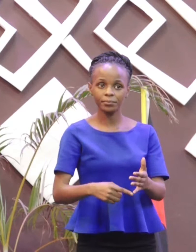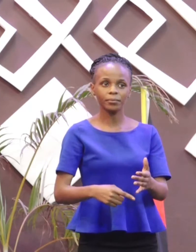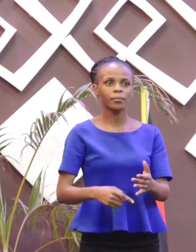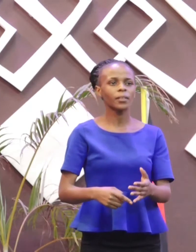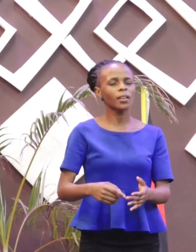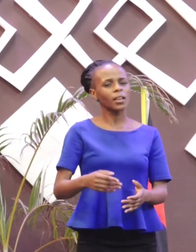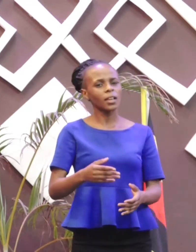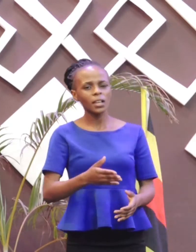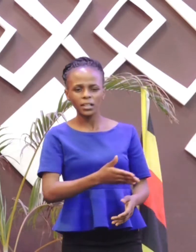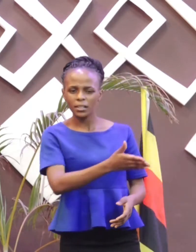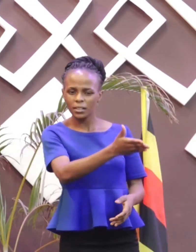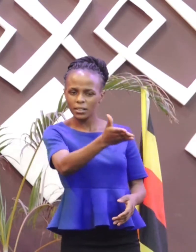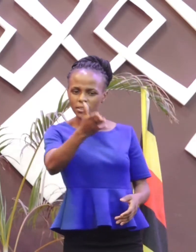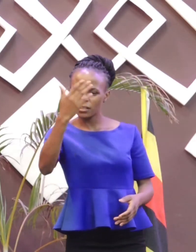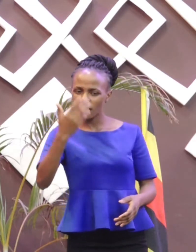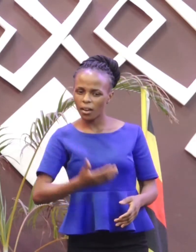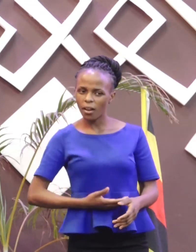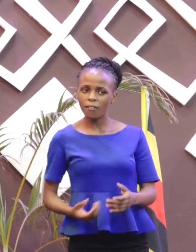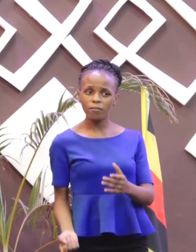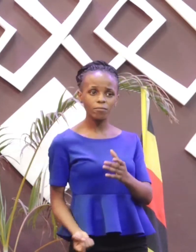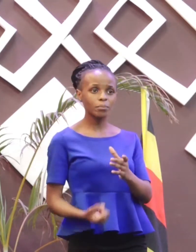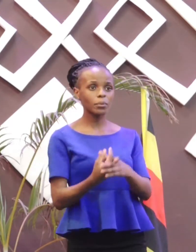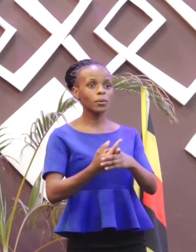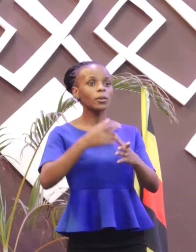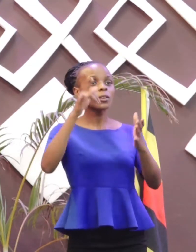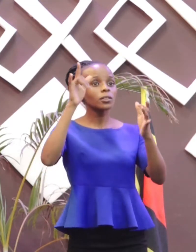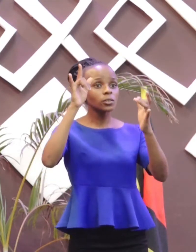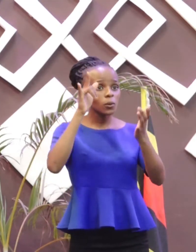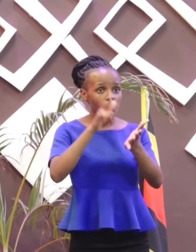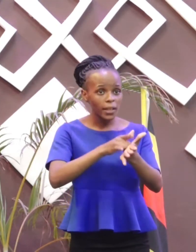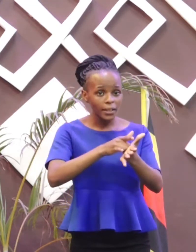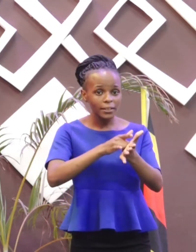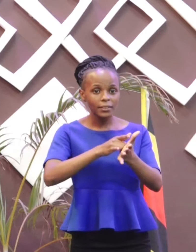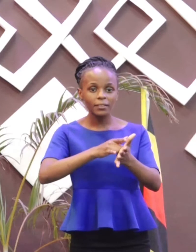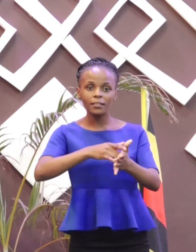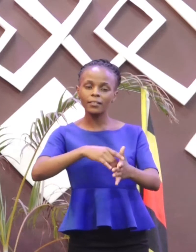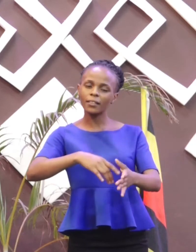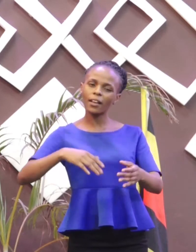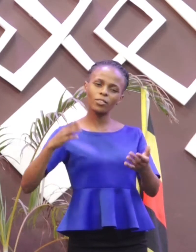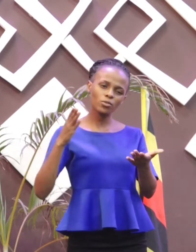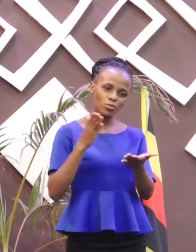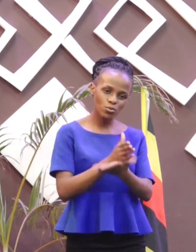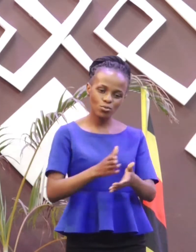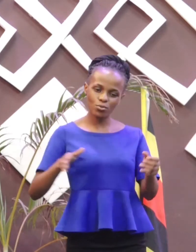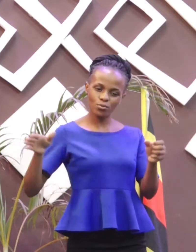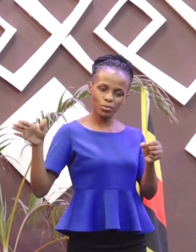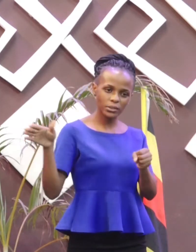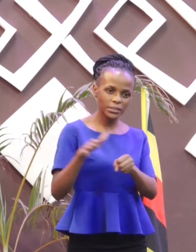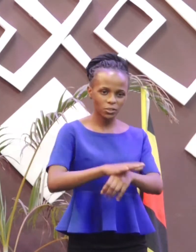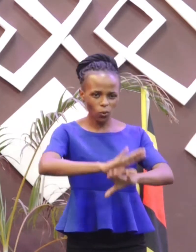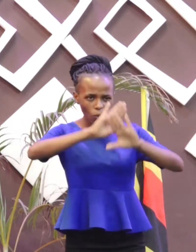these have come so that the proven genuineness. Ntibinobyo nabize